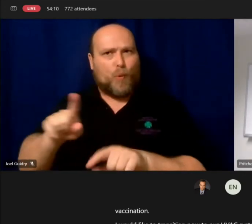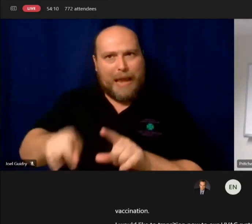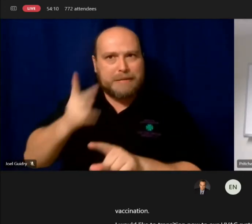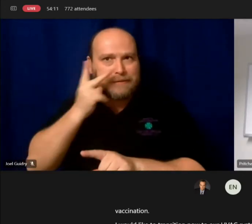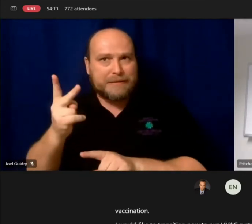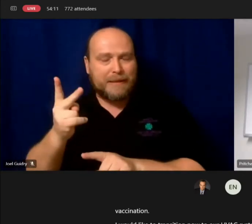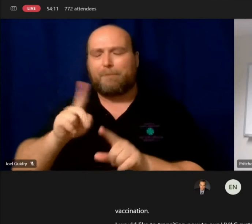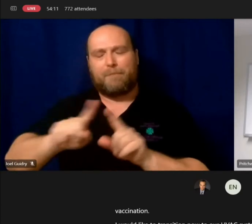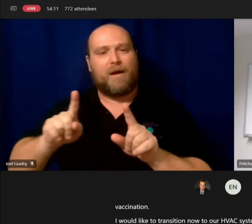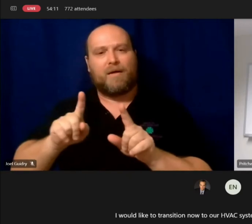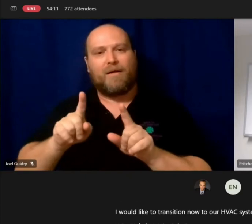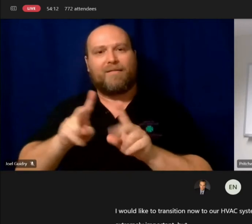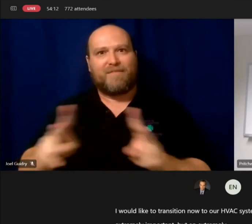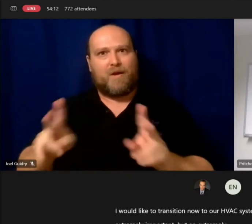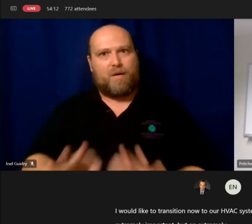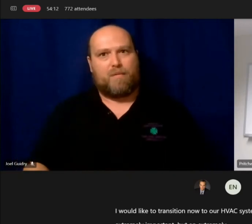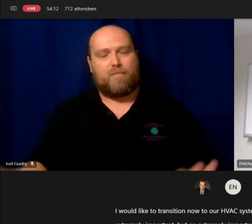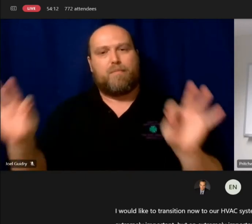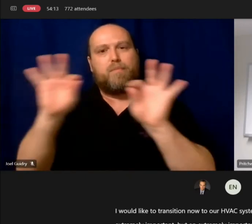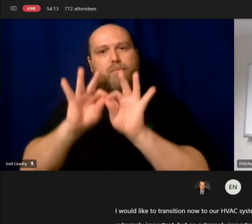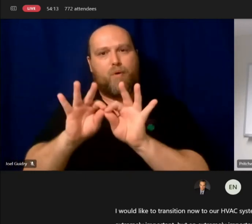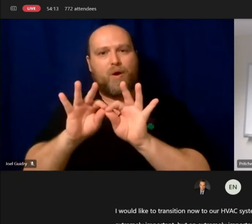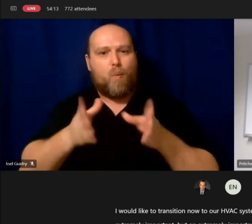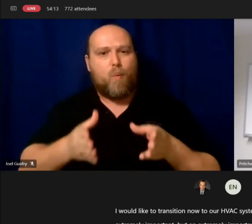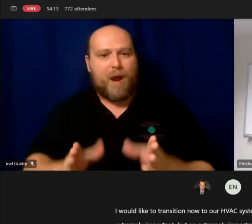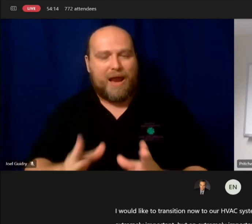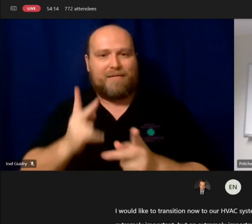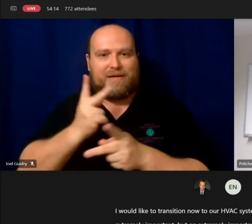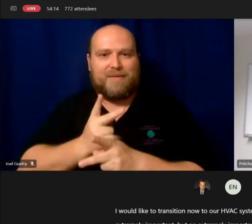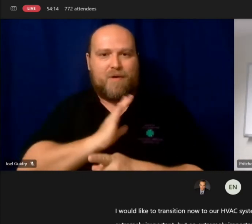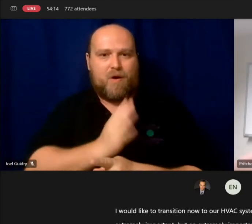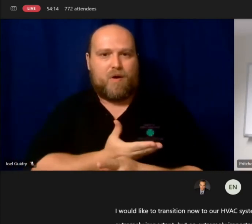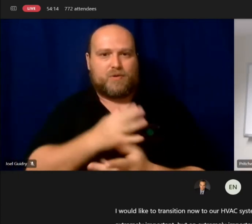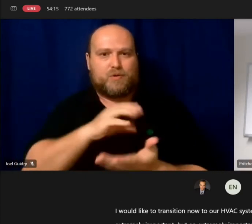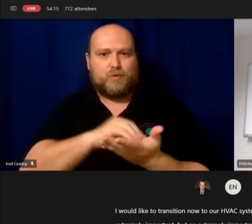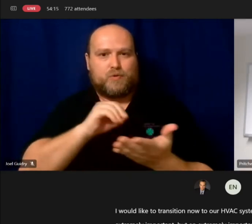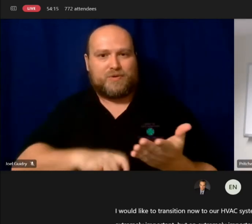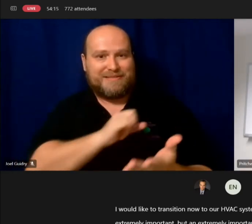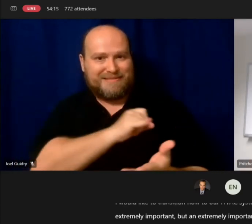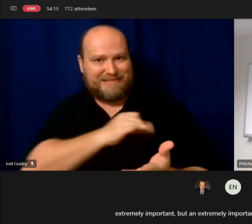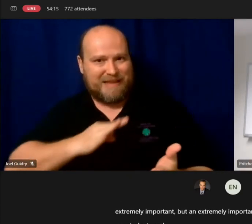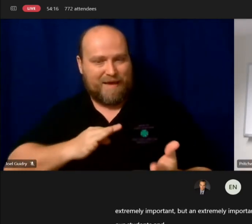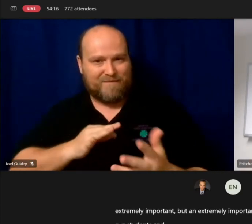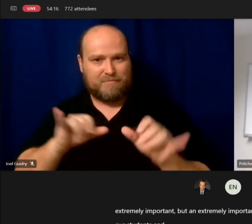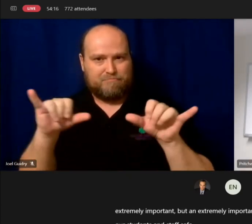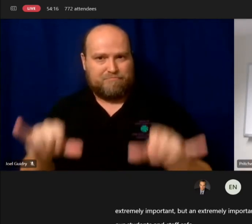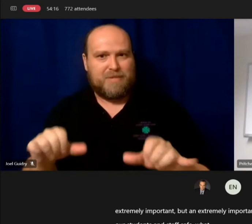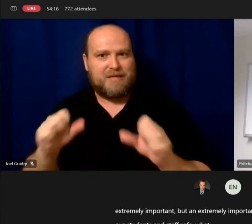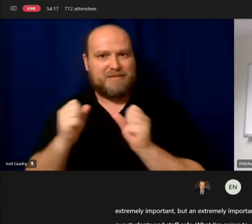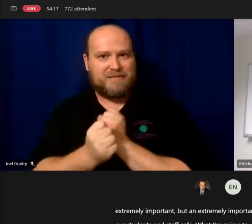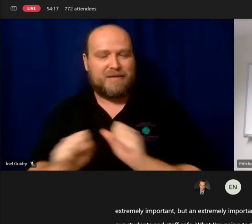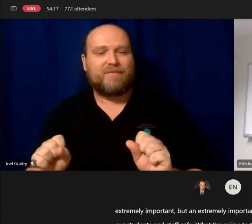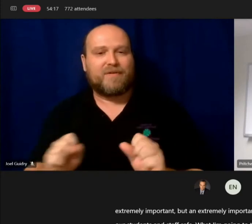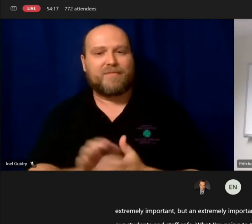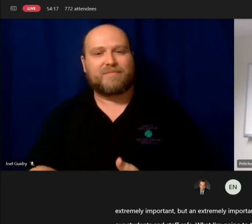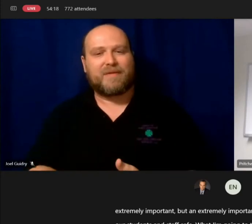but an extremely important mitigation strategy to help keep our students and staff safe. What I'm going to talk about is going to be a little bit technical, but if you think about it in